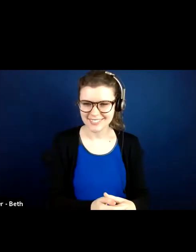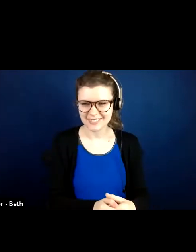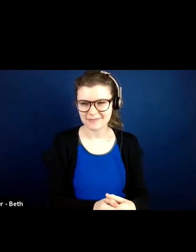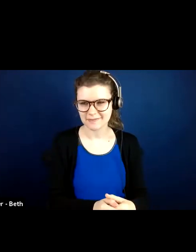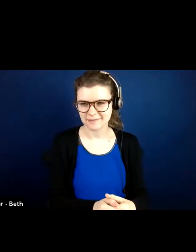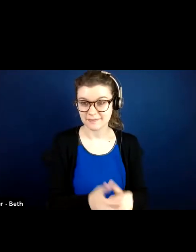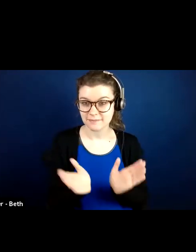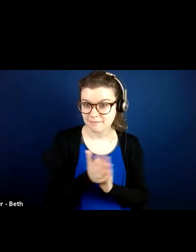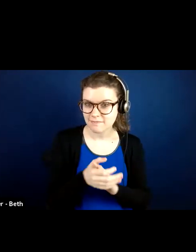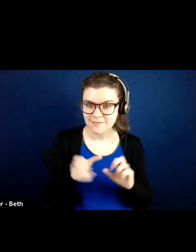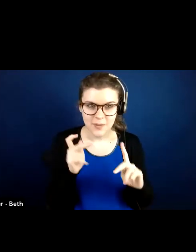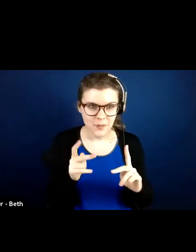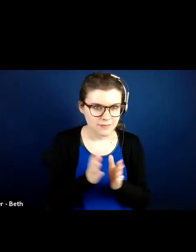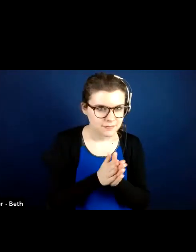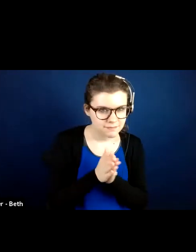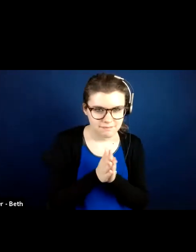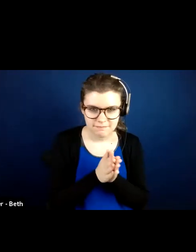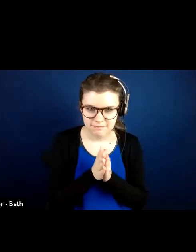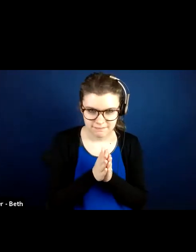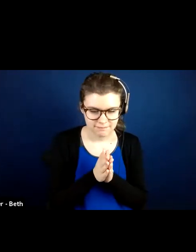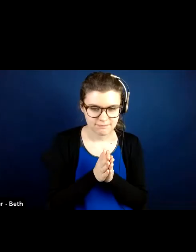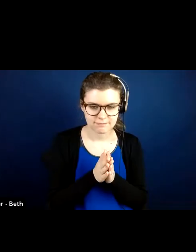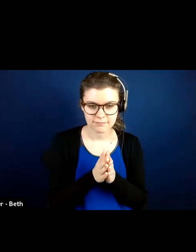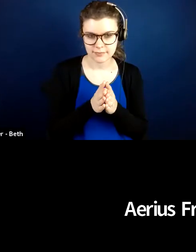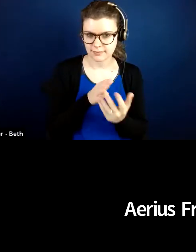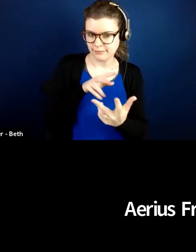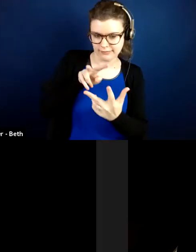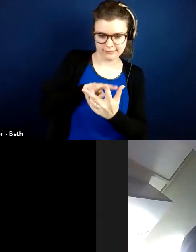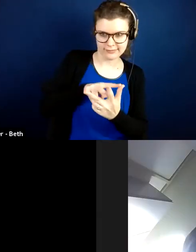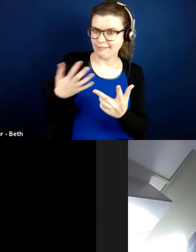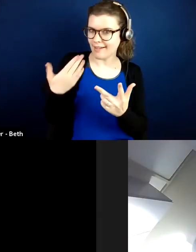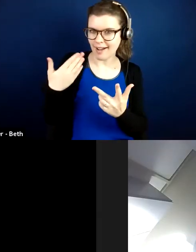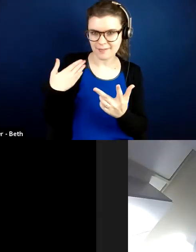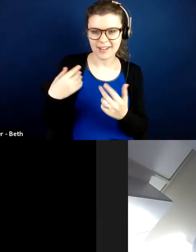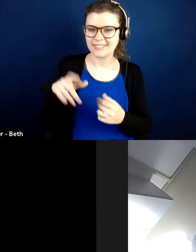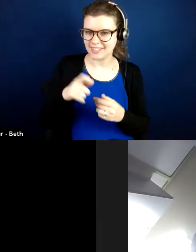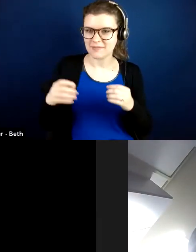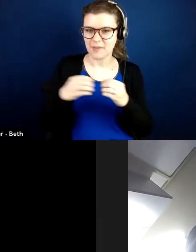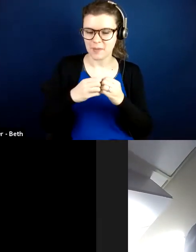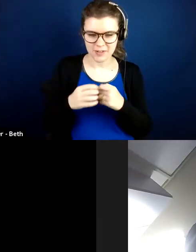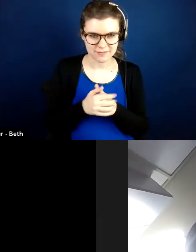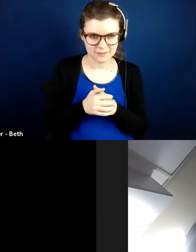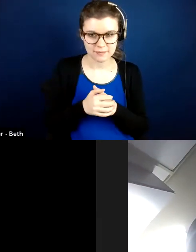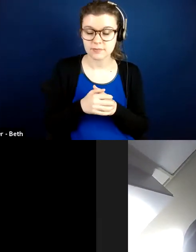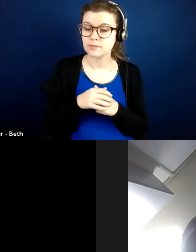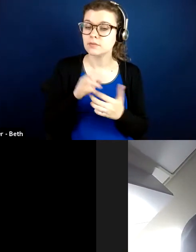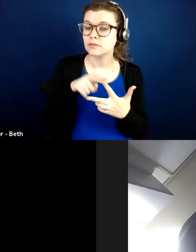Okay, folks. Arius and Sheikah. All right, Kimberly, what category would you like next?